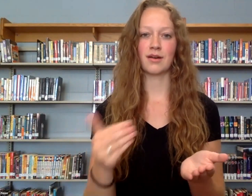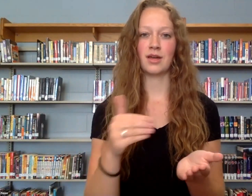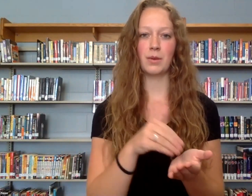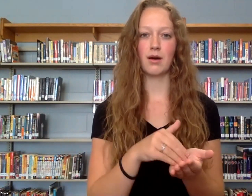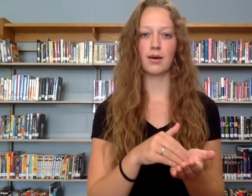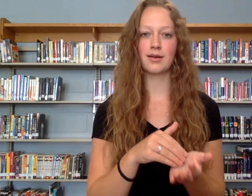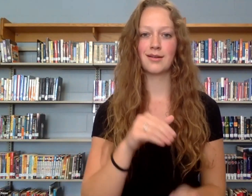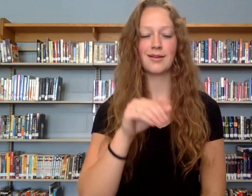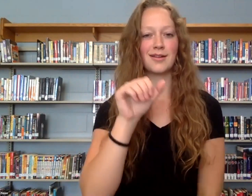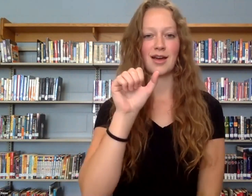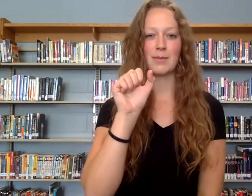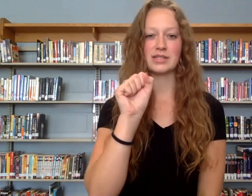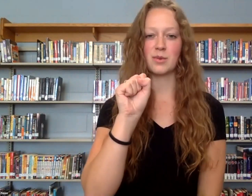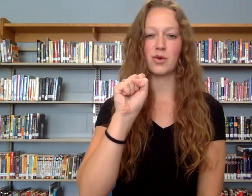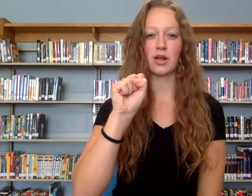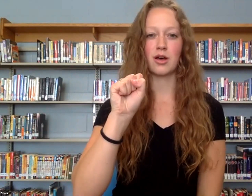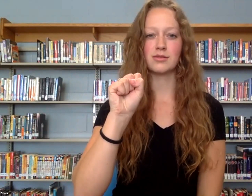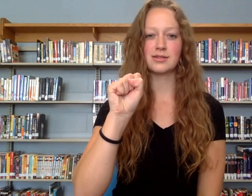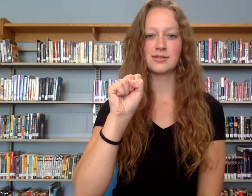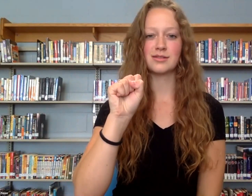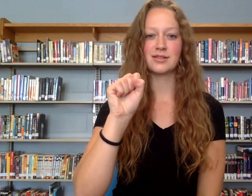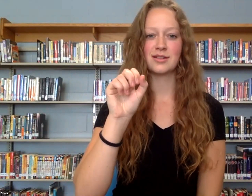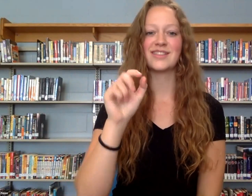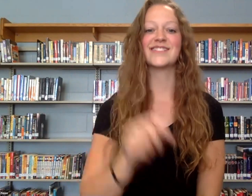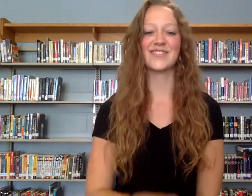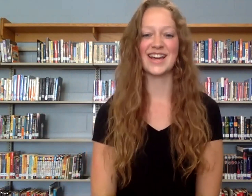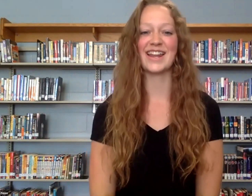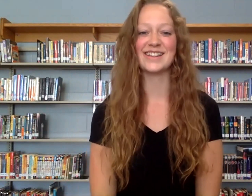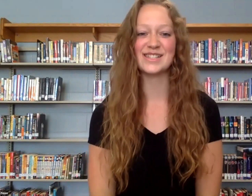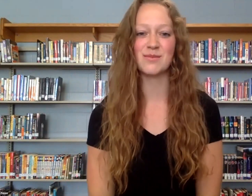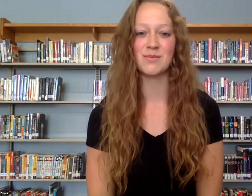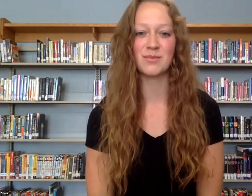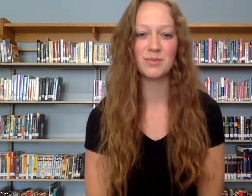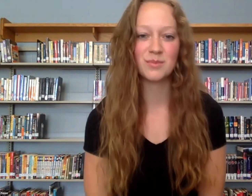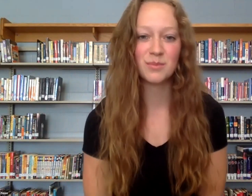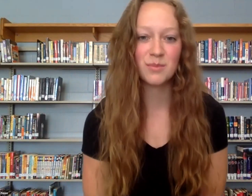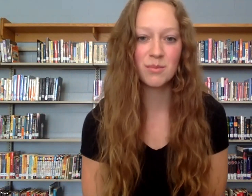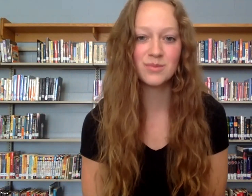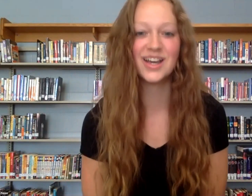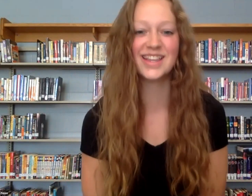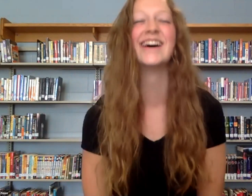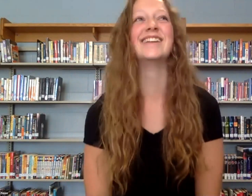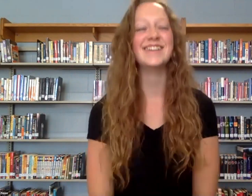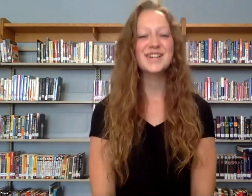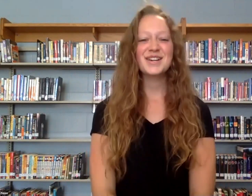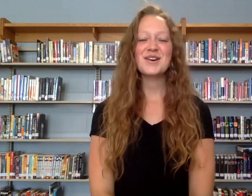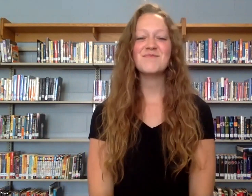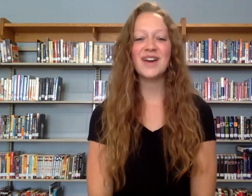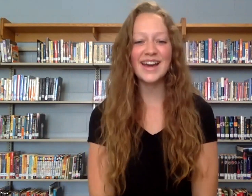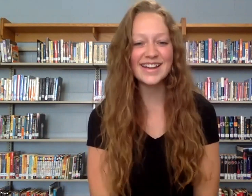Keep going. I bet some of you are close. Someone got it. Is it Yep. again? It's our champions. Man, these